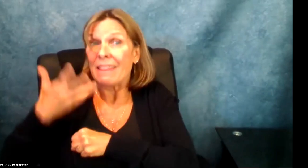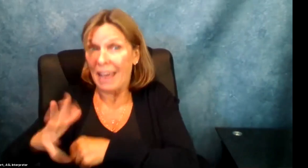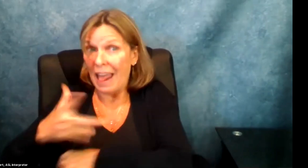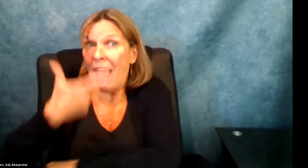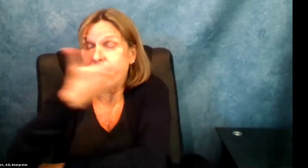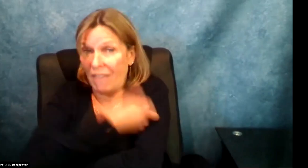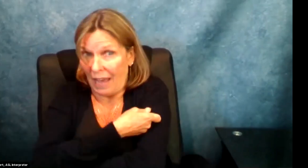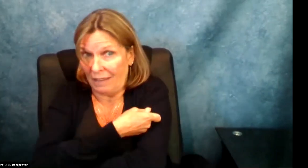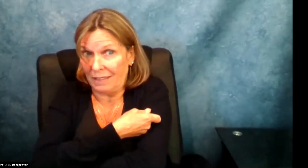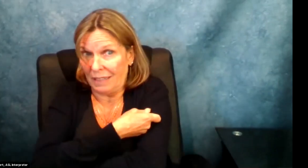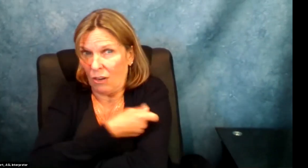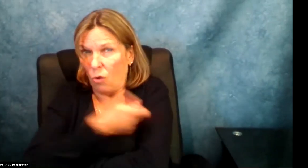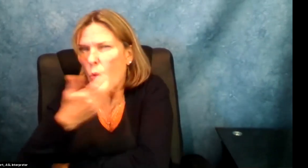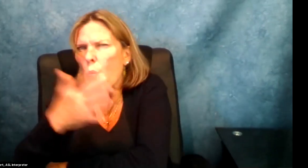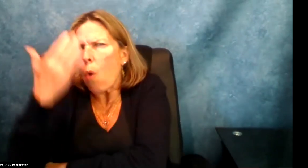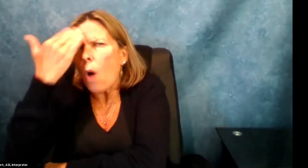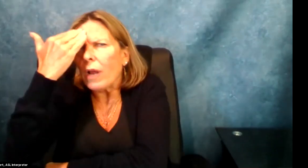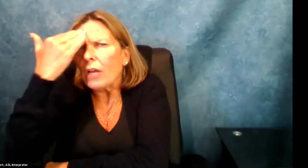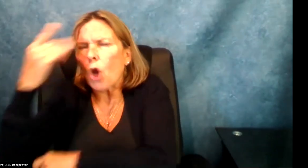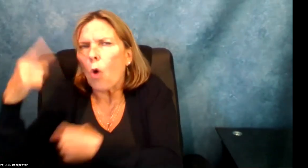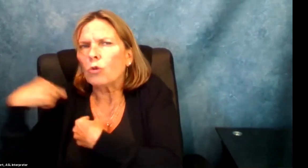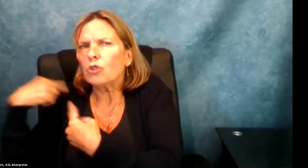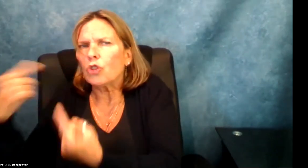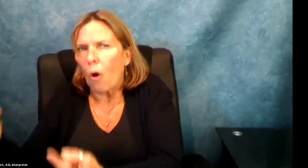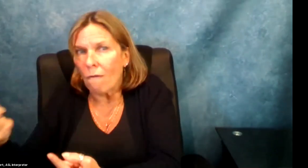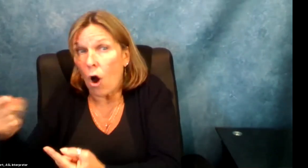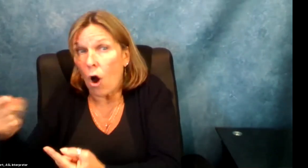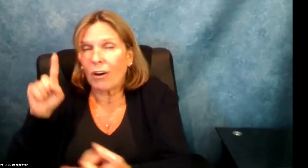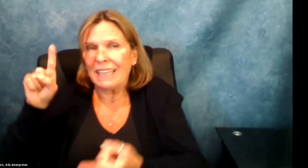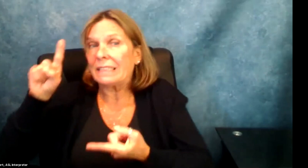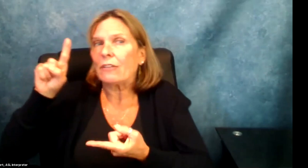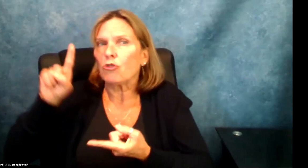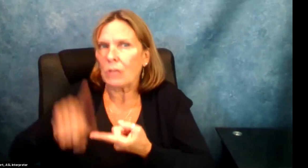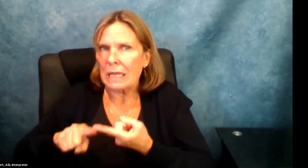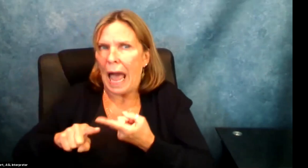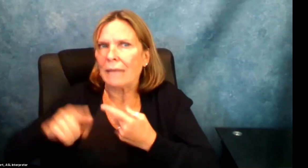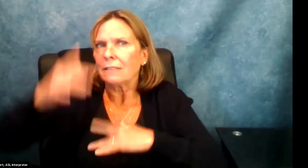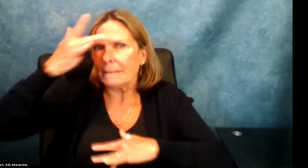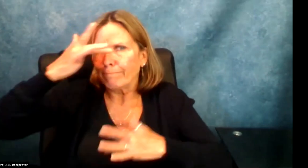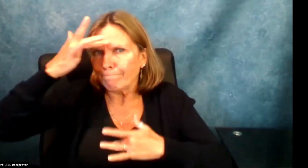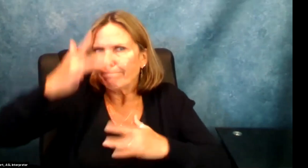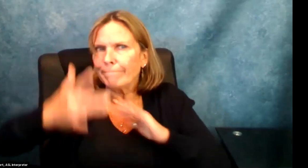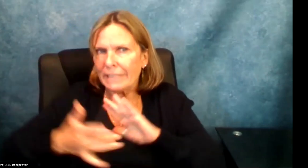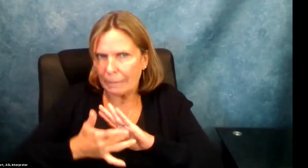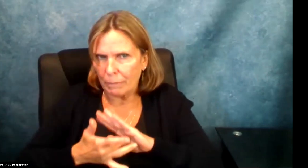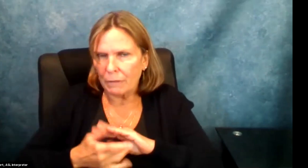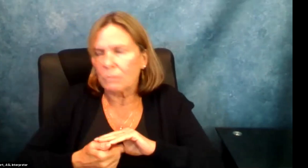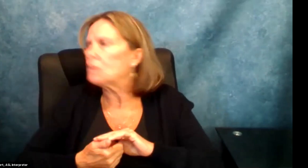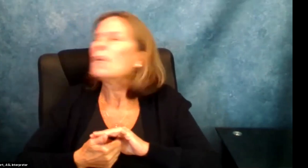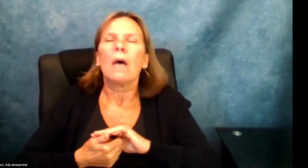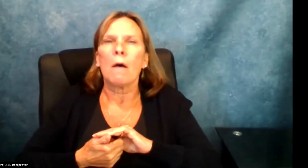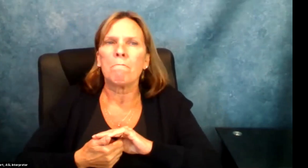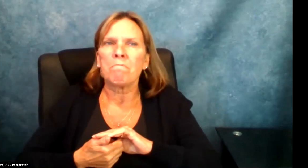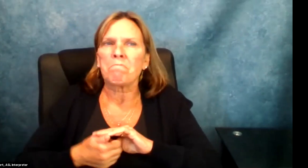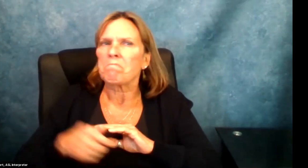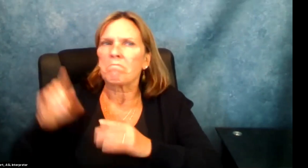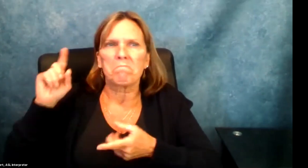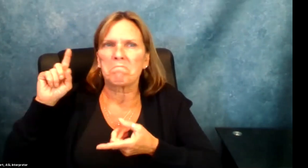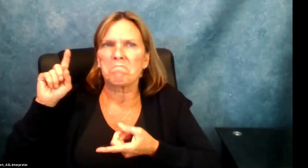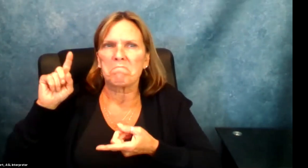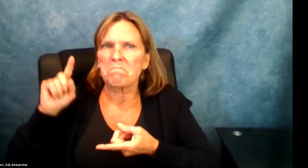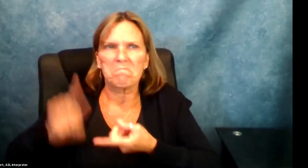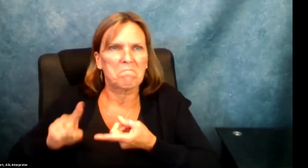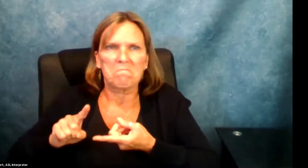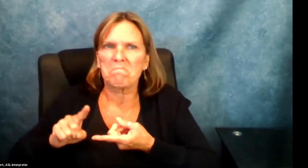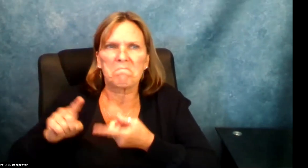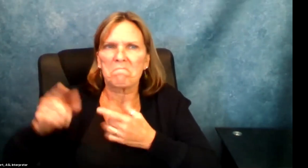research, have less symptoms, like we said, are less likely to get very sick. And